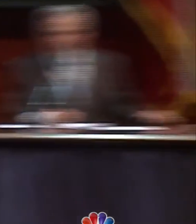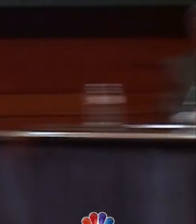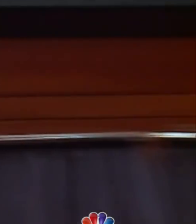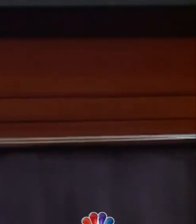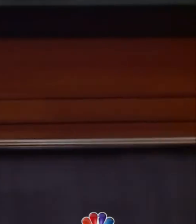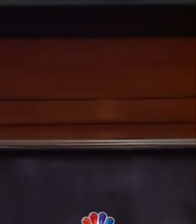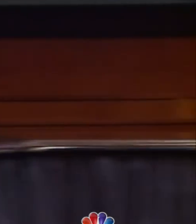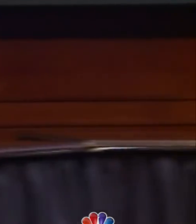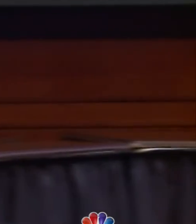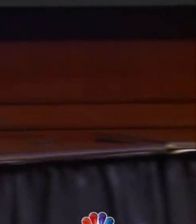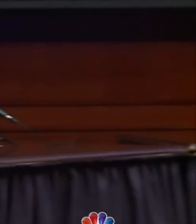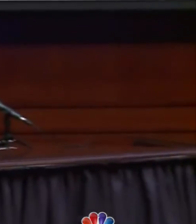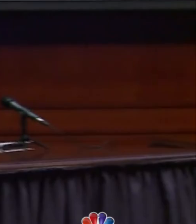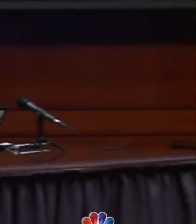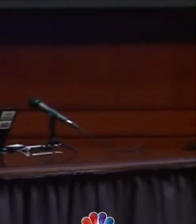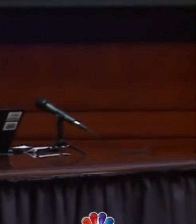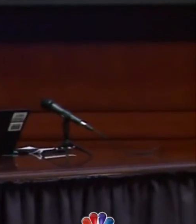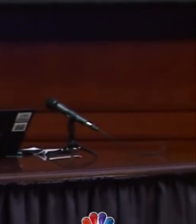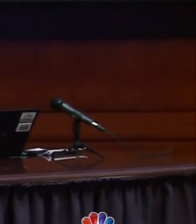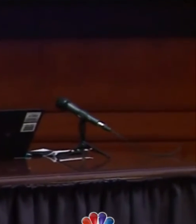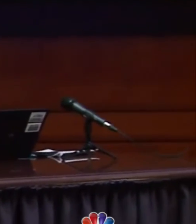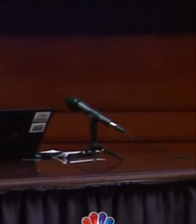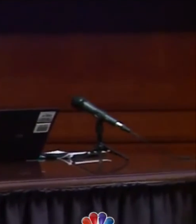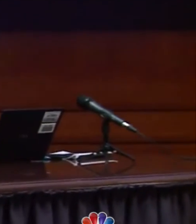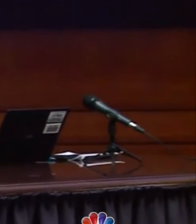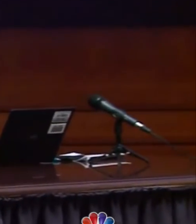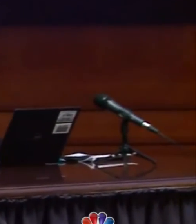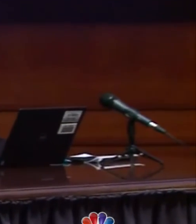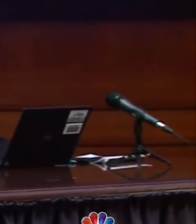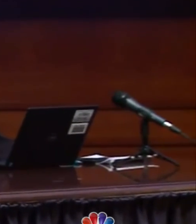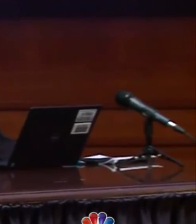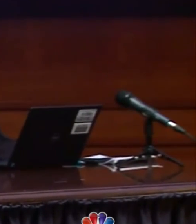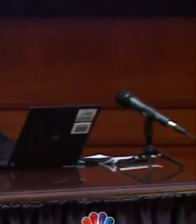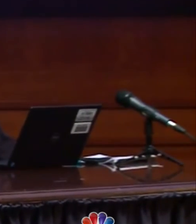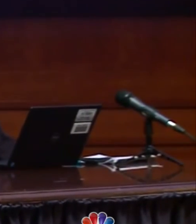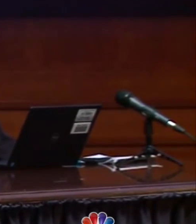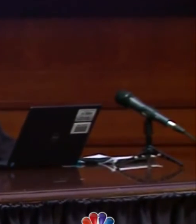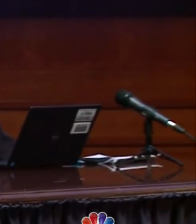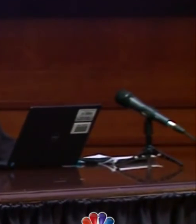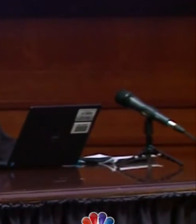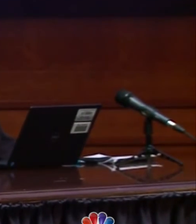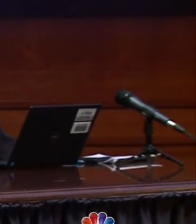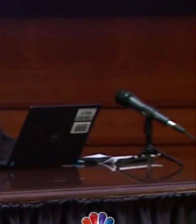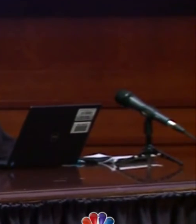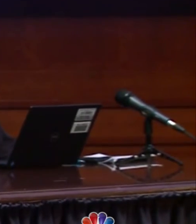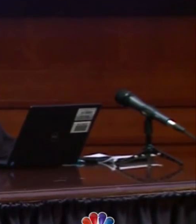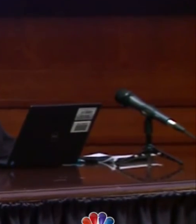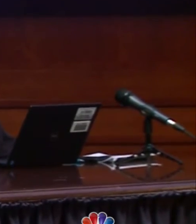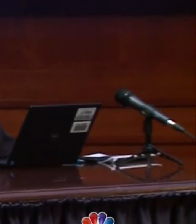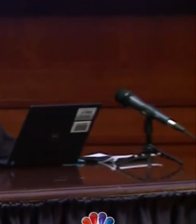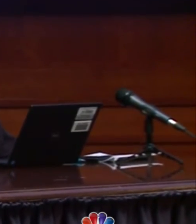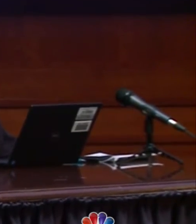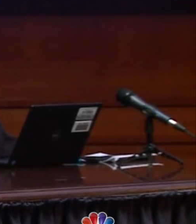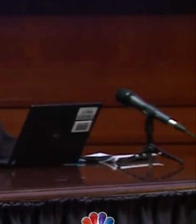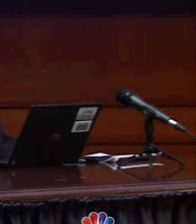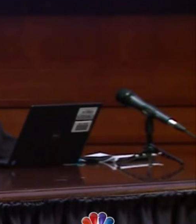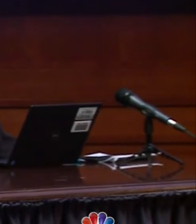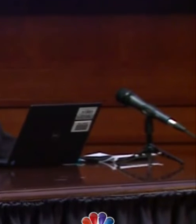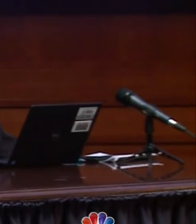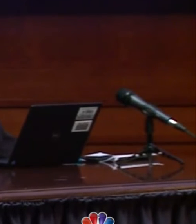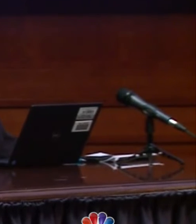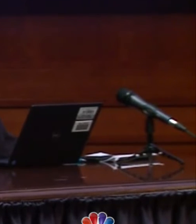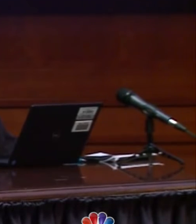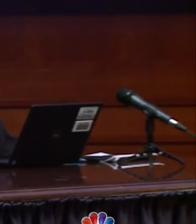important part of public health. It's a what we call surveillance, so we kind of know where the disease is and